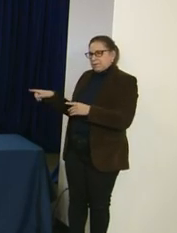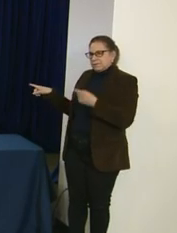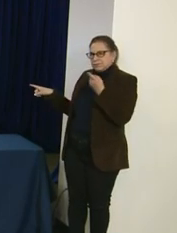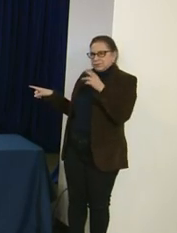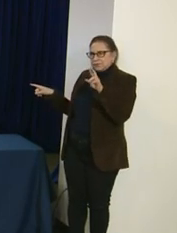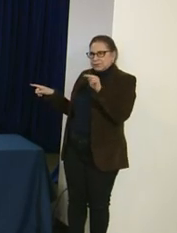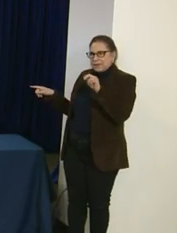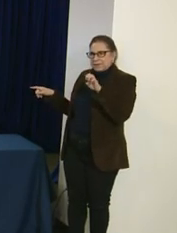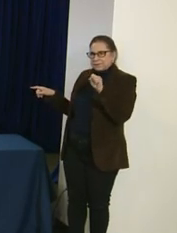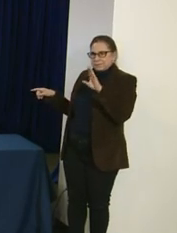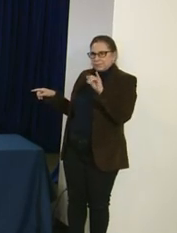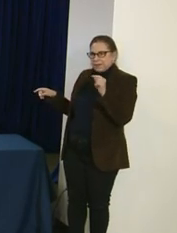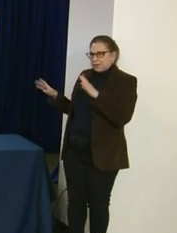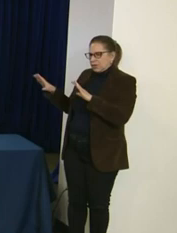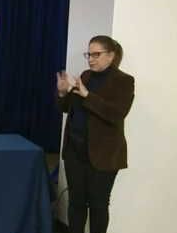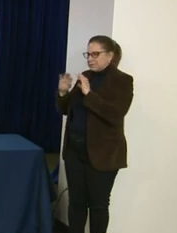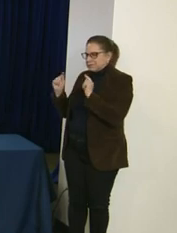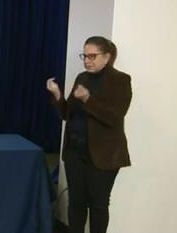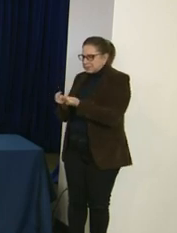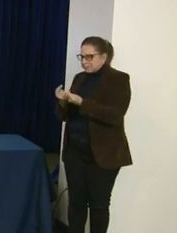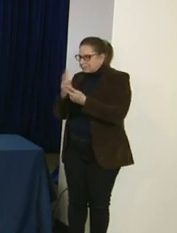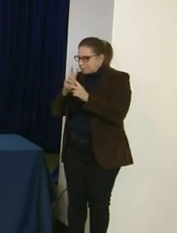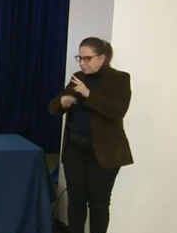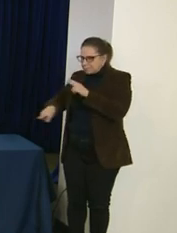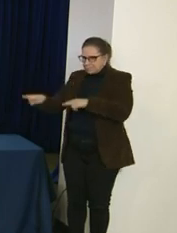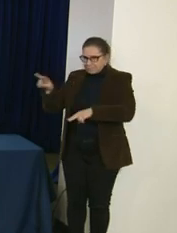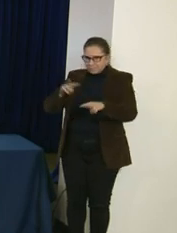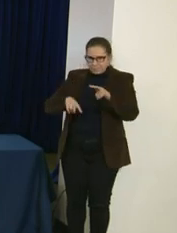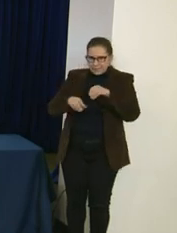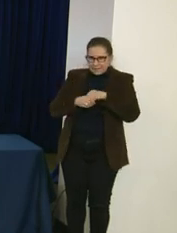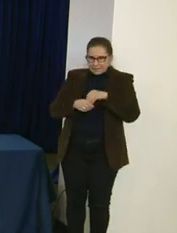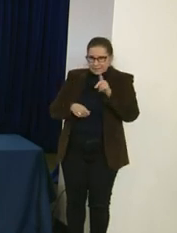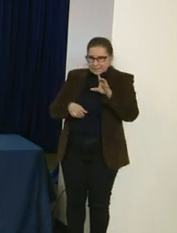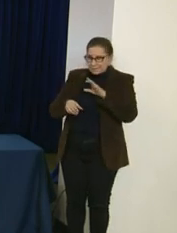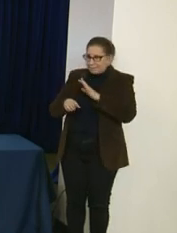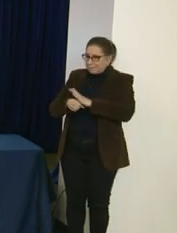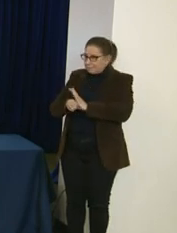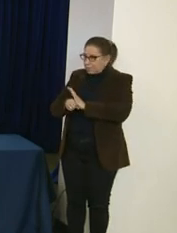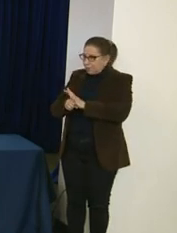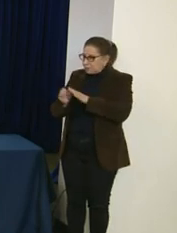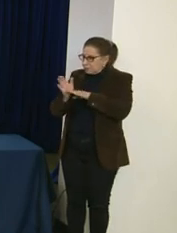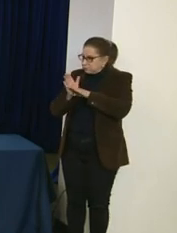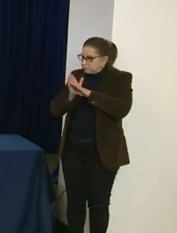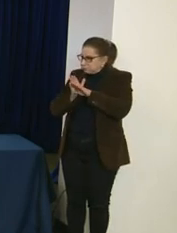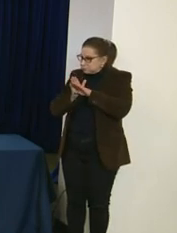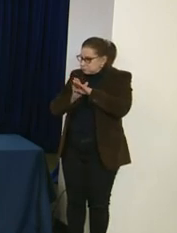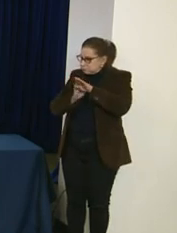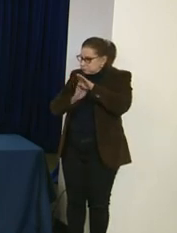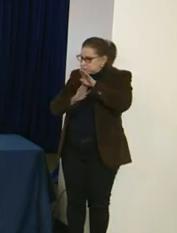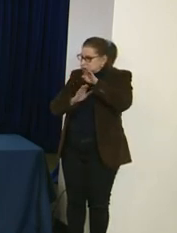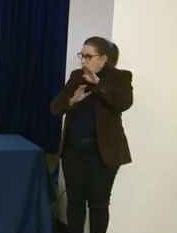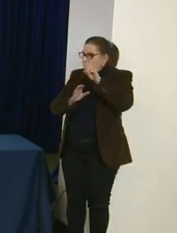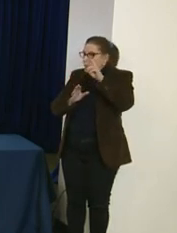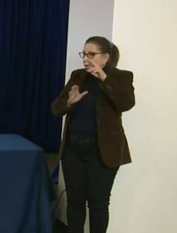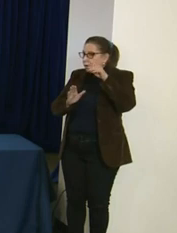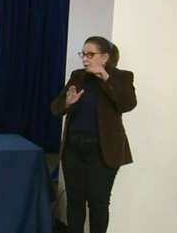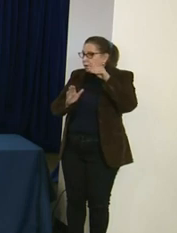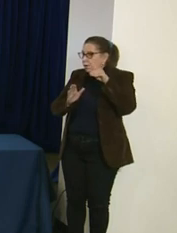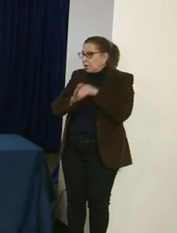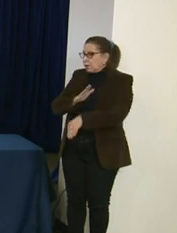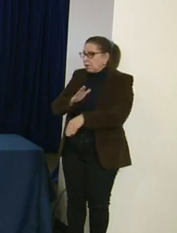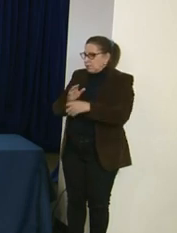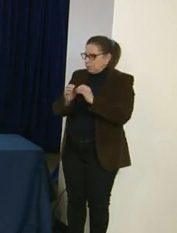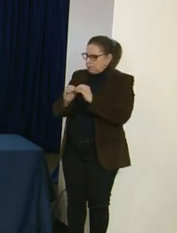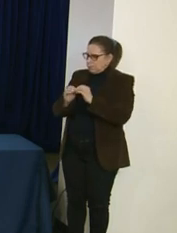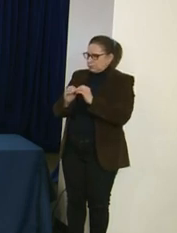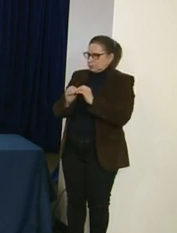infection decreasing or not increasing at all is going to be a good measure.